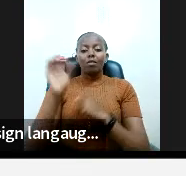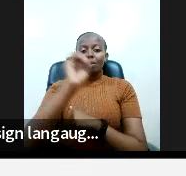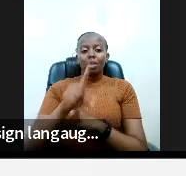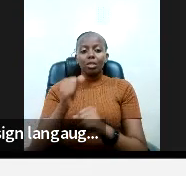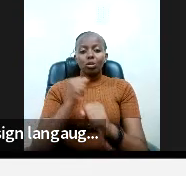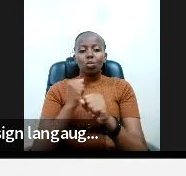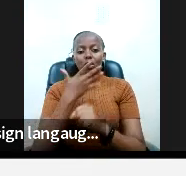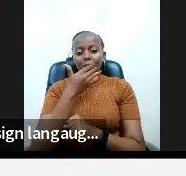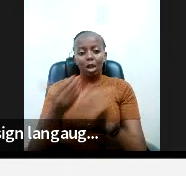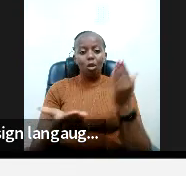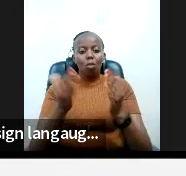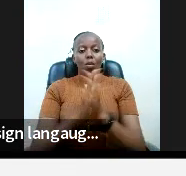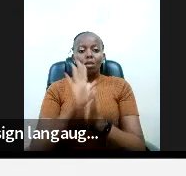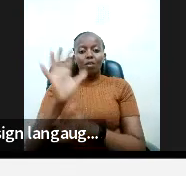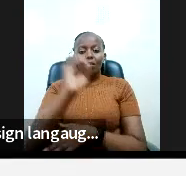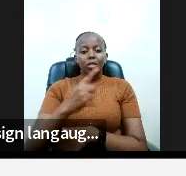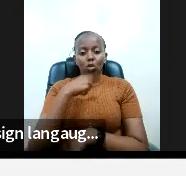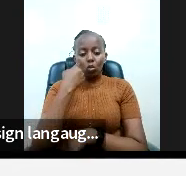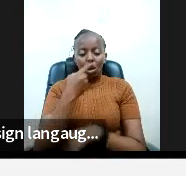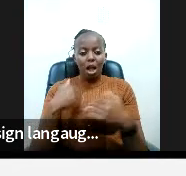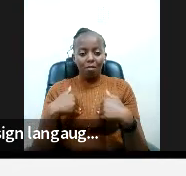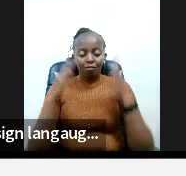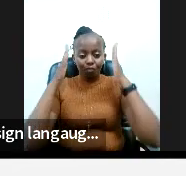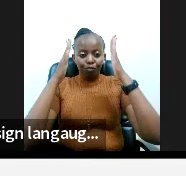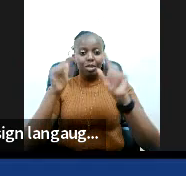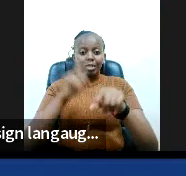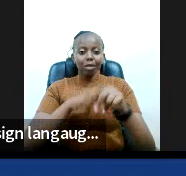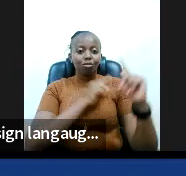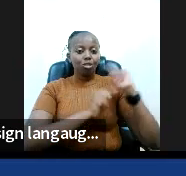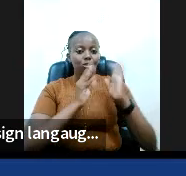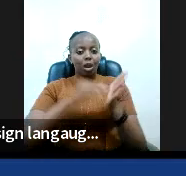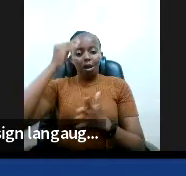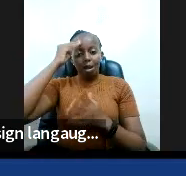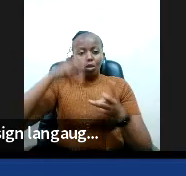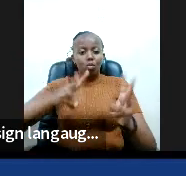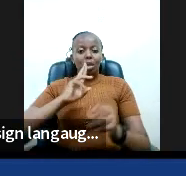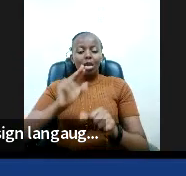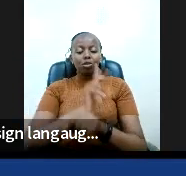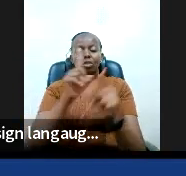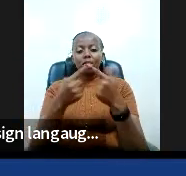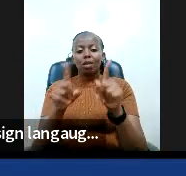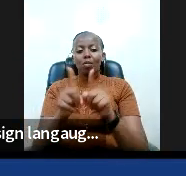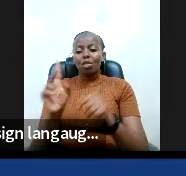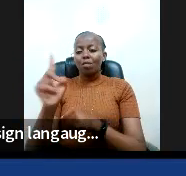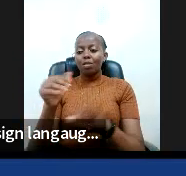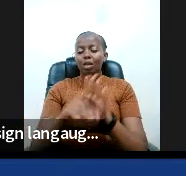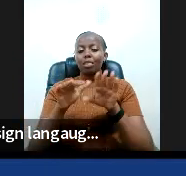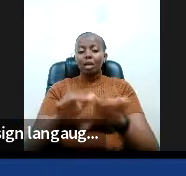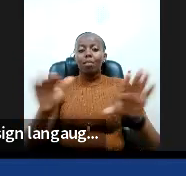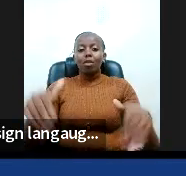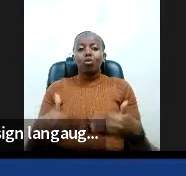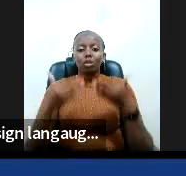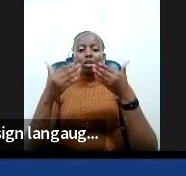compared to the 5% retention when traditional learning methods are used. We are the first in the market to offer